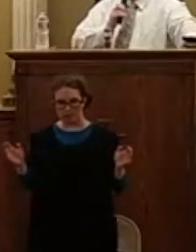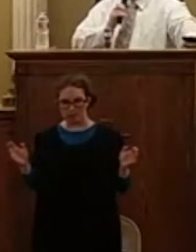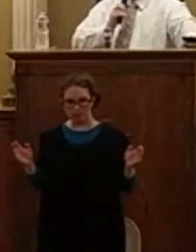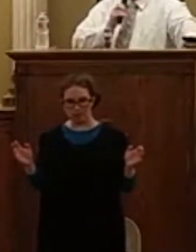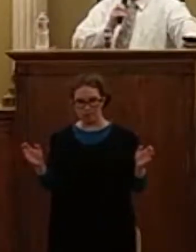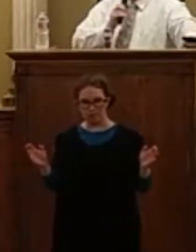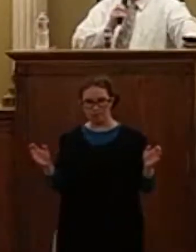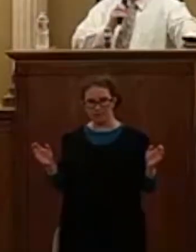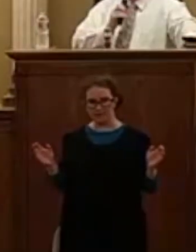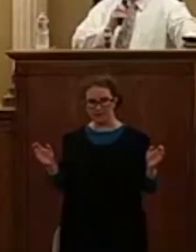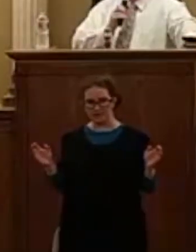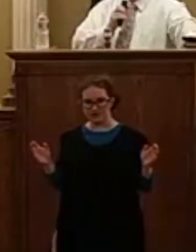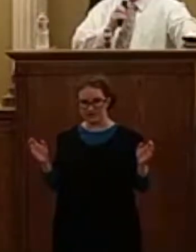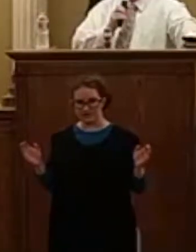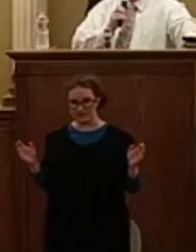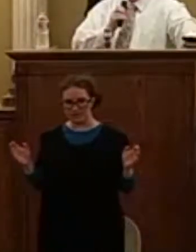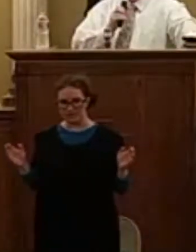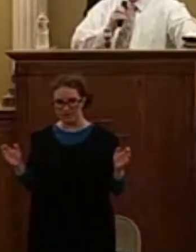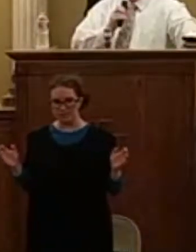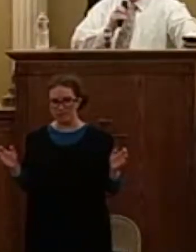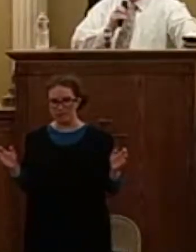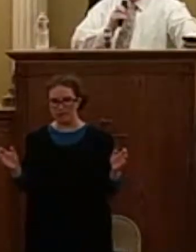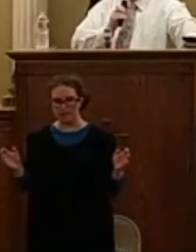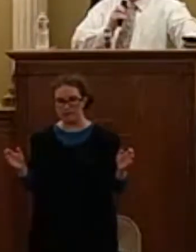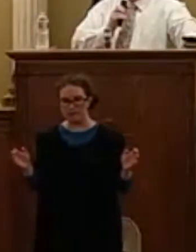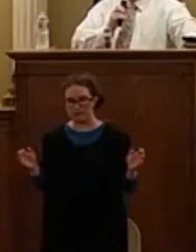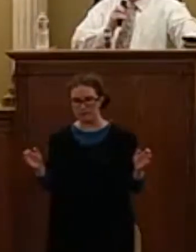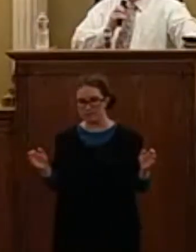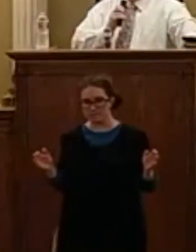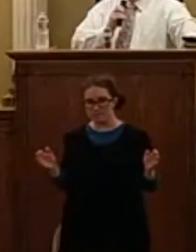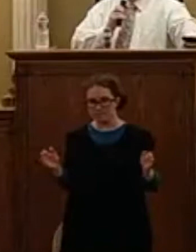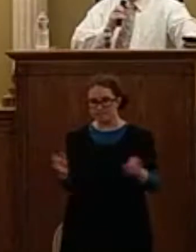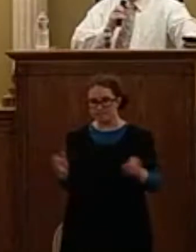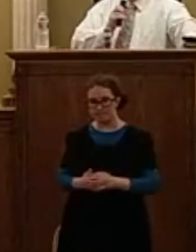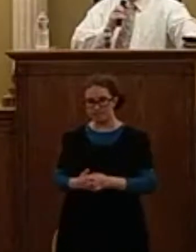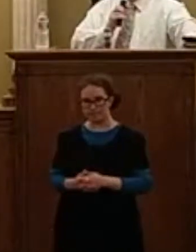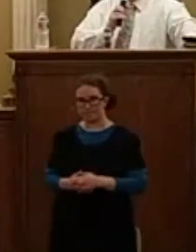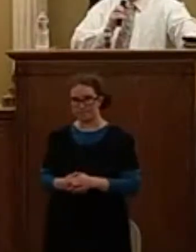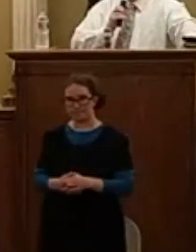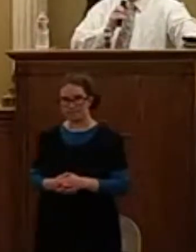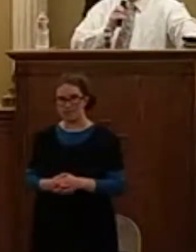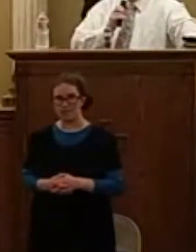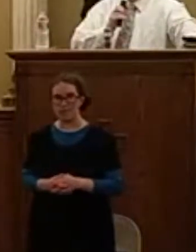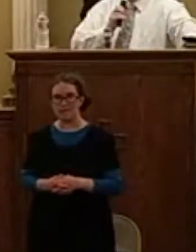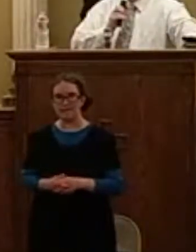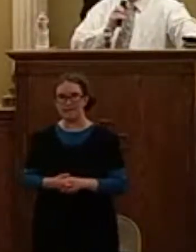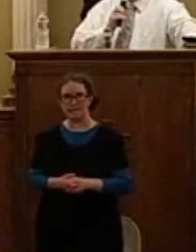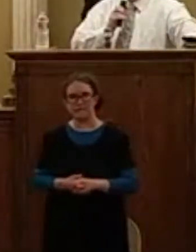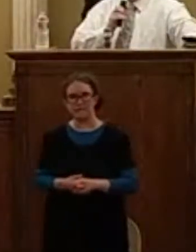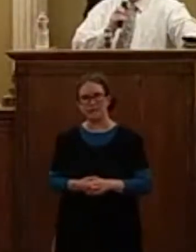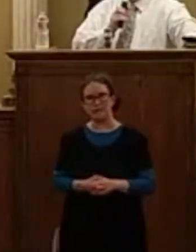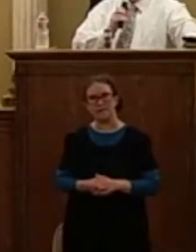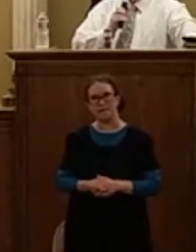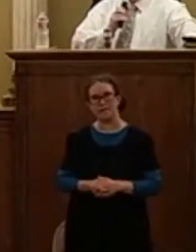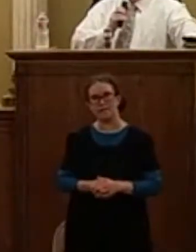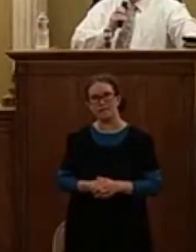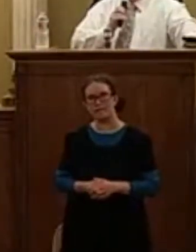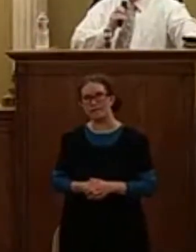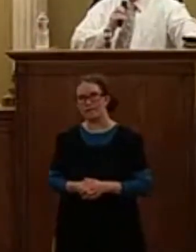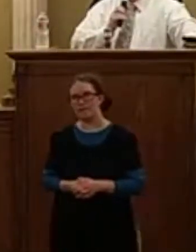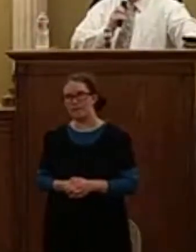Lord, we will be careful to give you all the praise. Because God, we cannot do anything without you. We need your